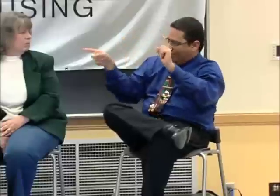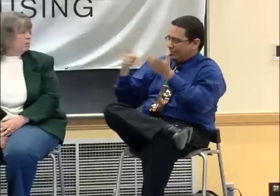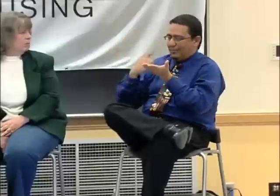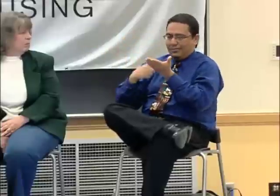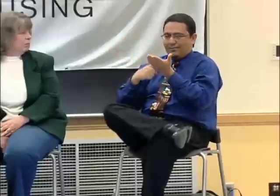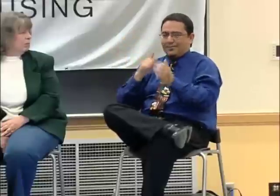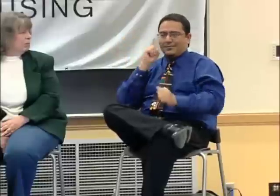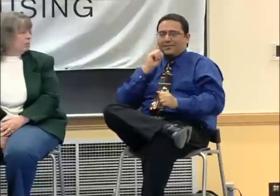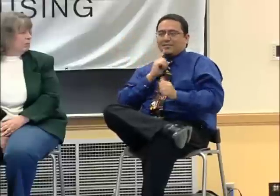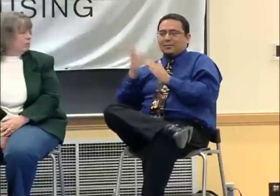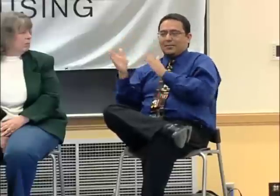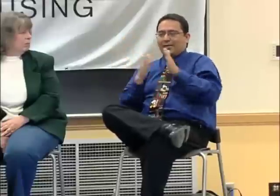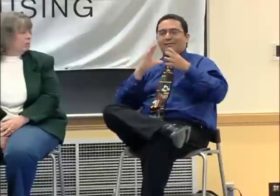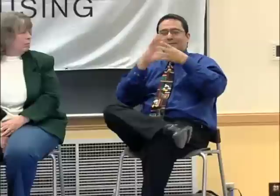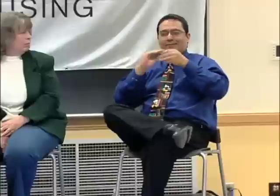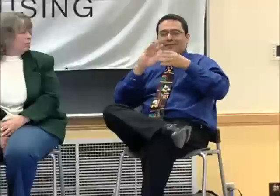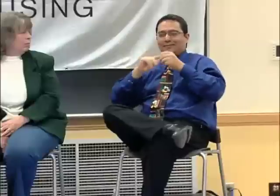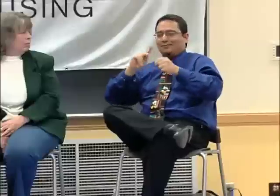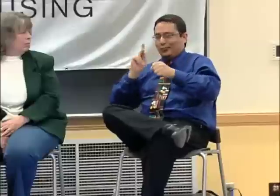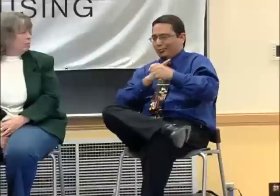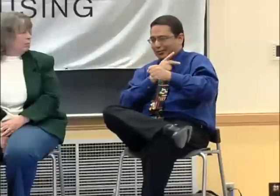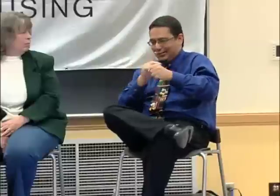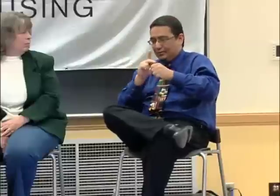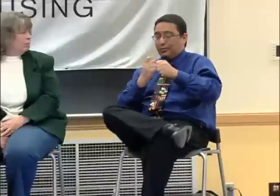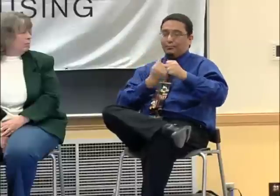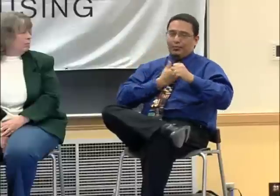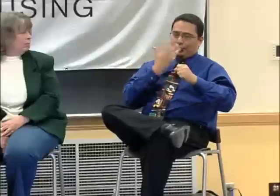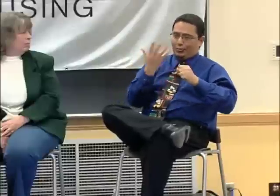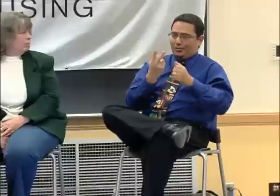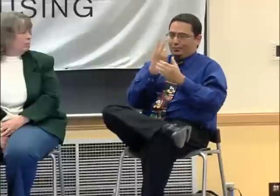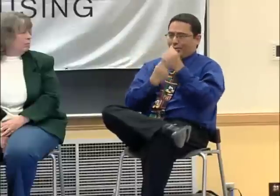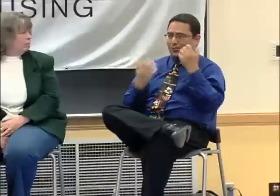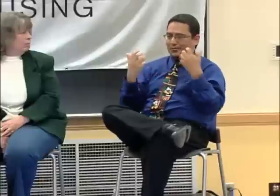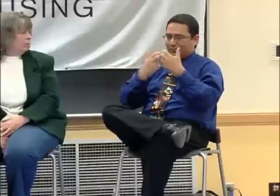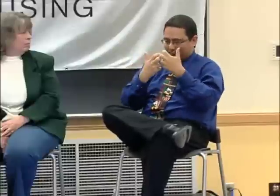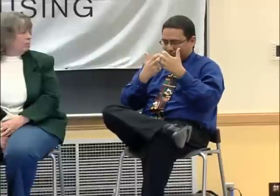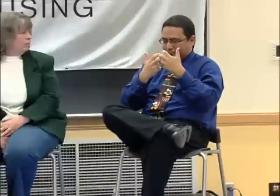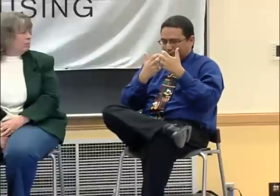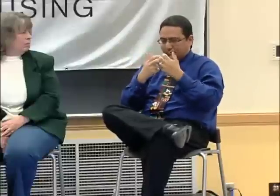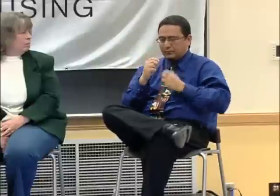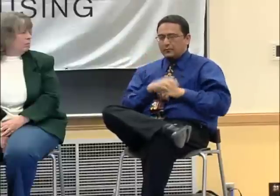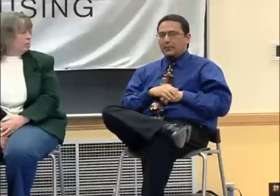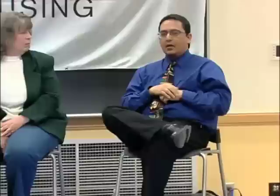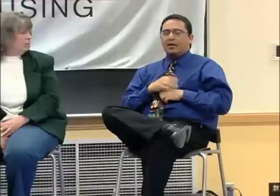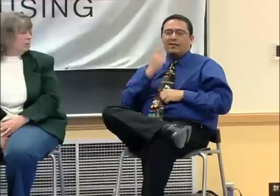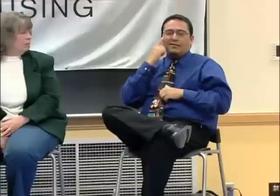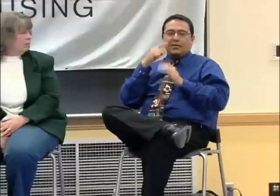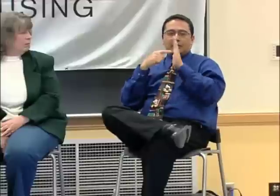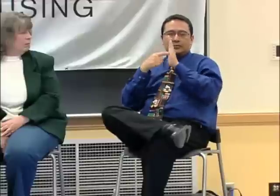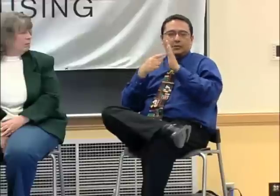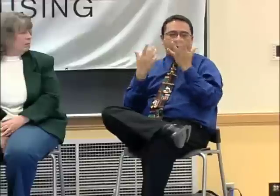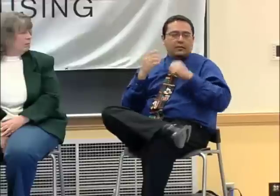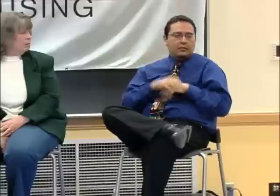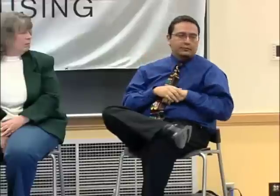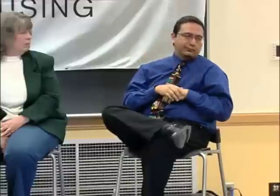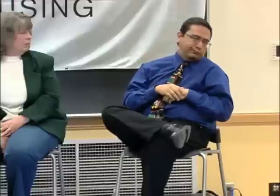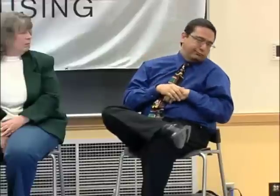it actually depends on the genre. Because if you're planning to say a poem that's more English-based, maybe that would match better using an